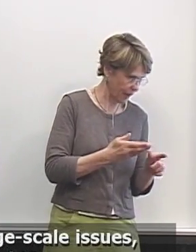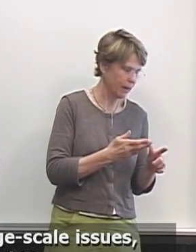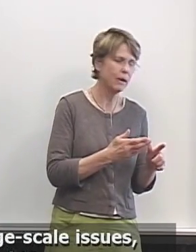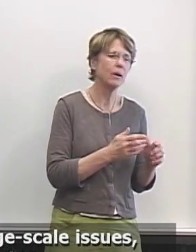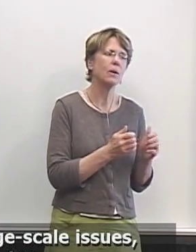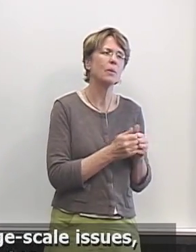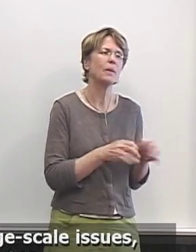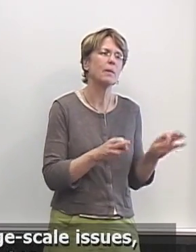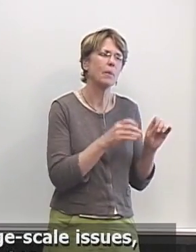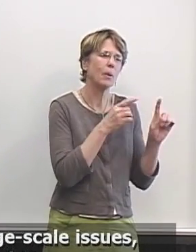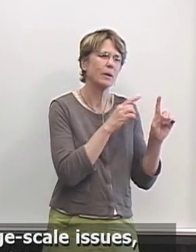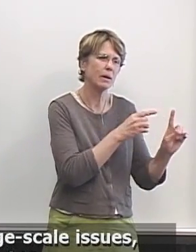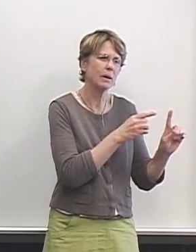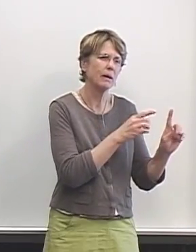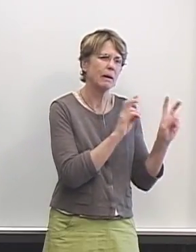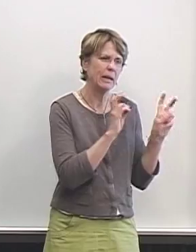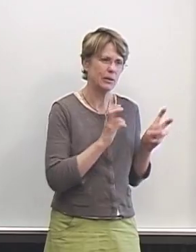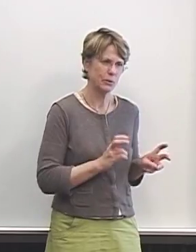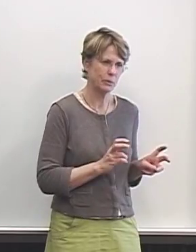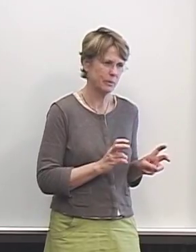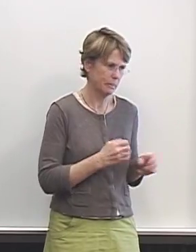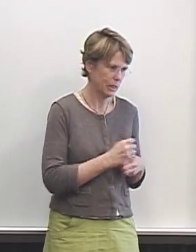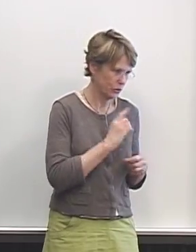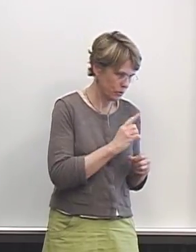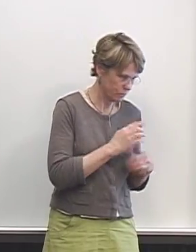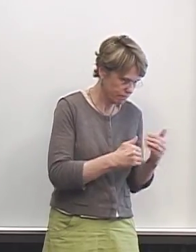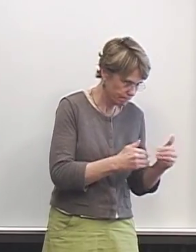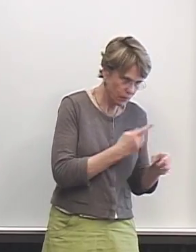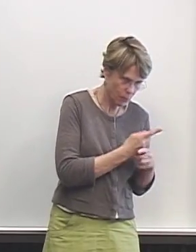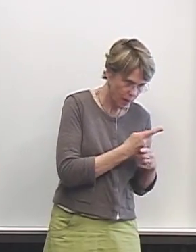issues, right?